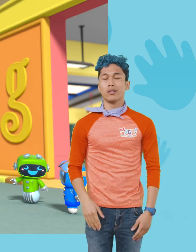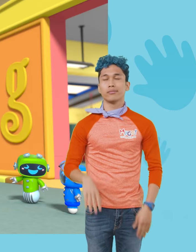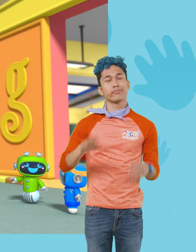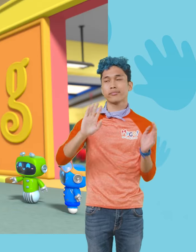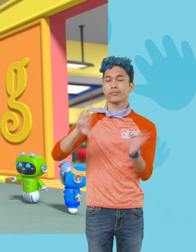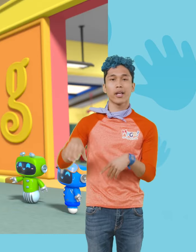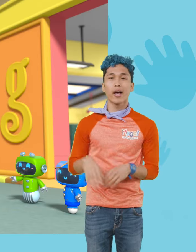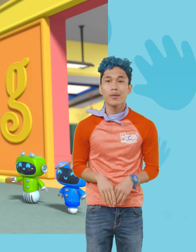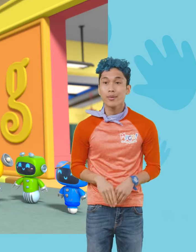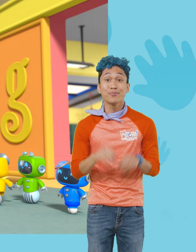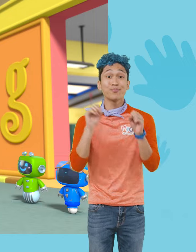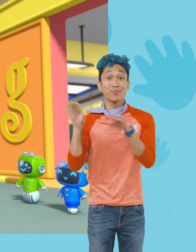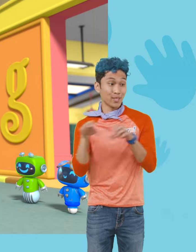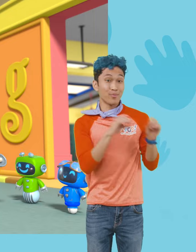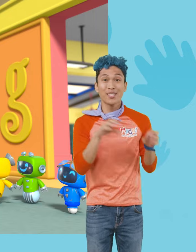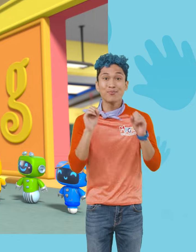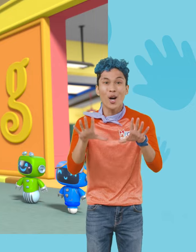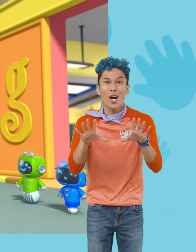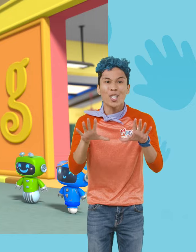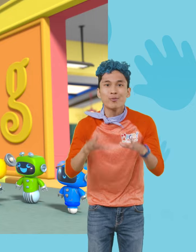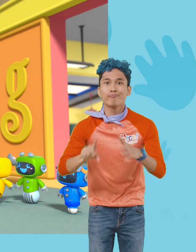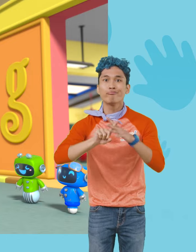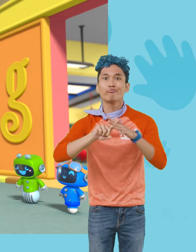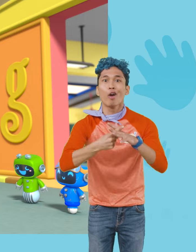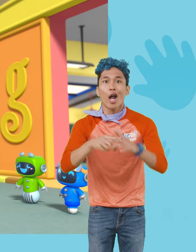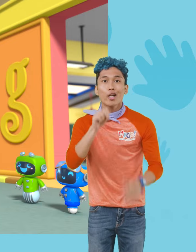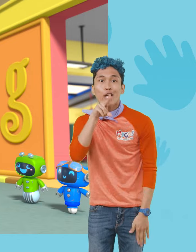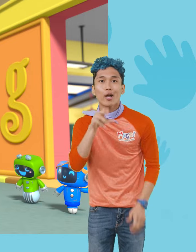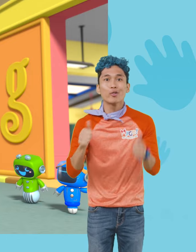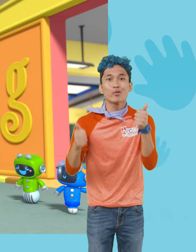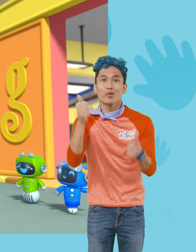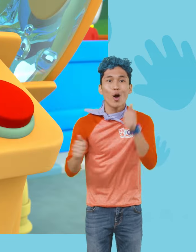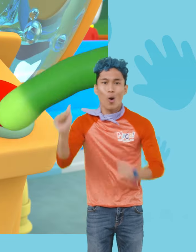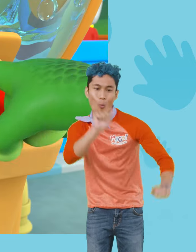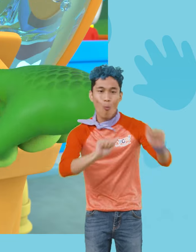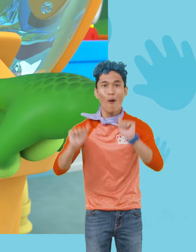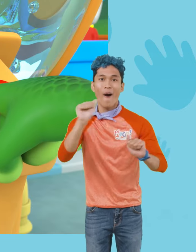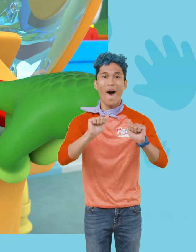Never mind. Splish, splash, splosh. Activate Gecko's Car Wash.